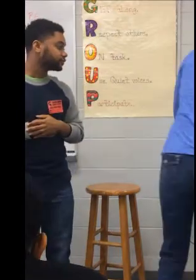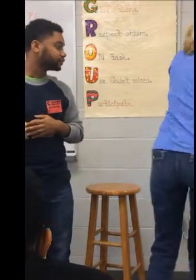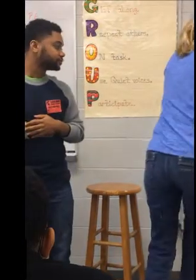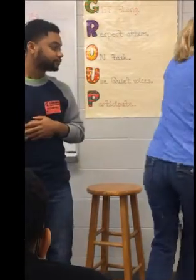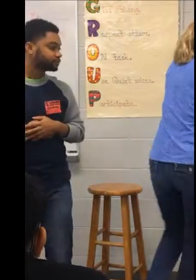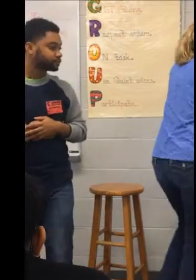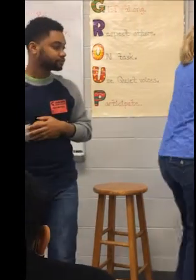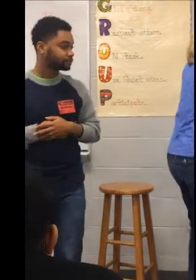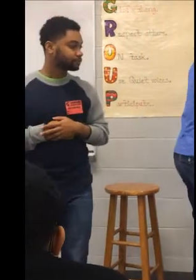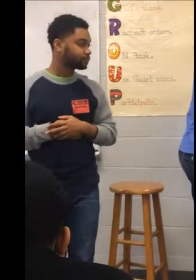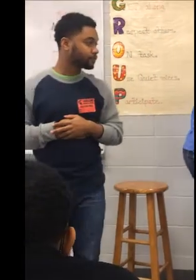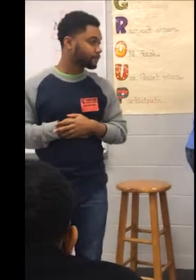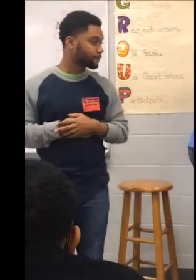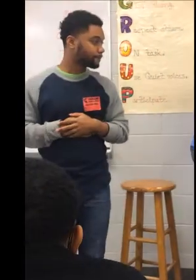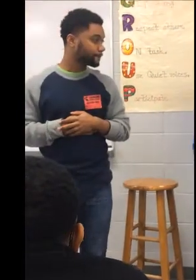for me.